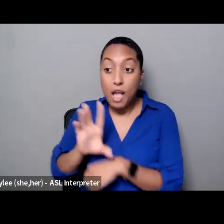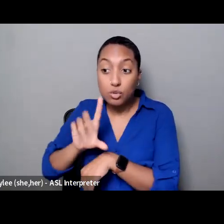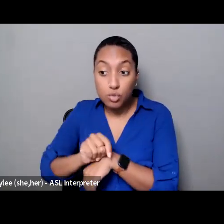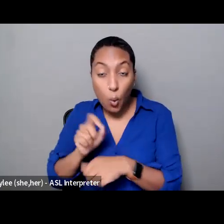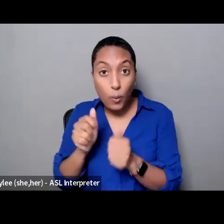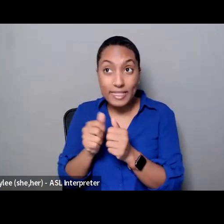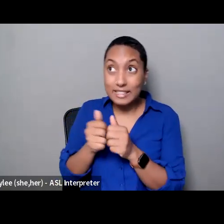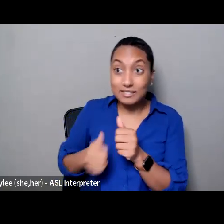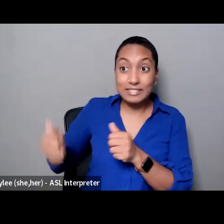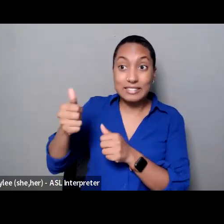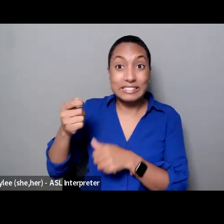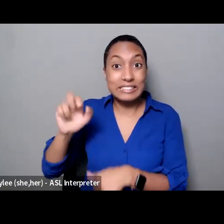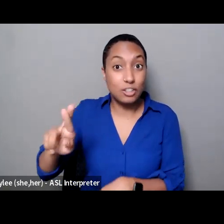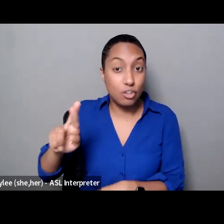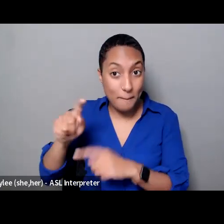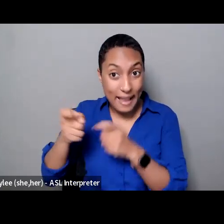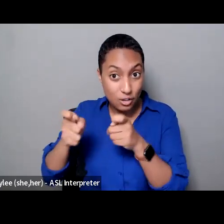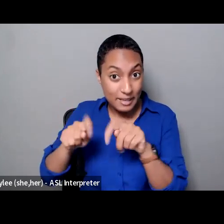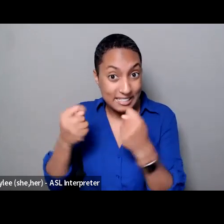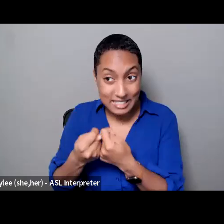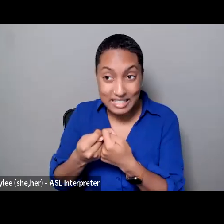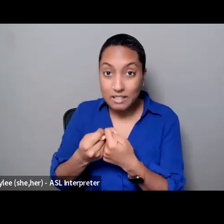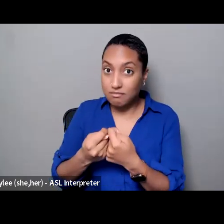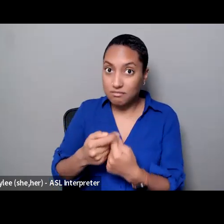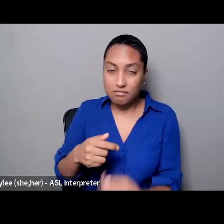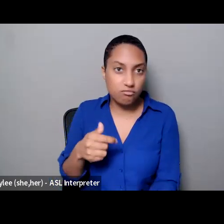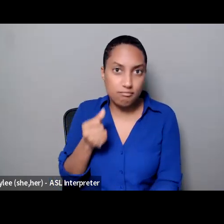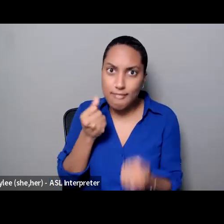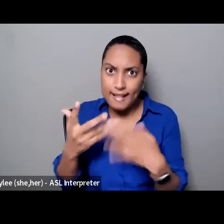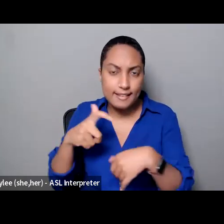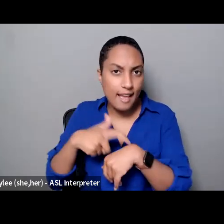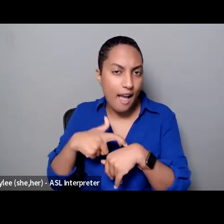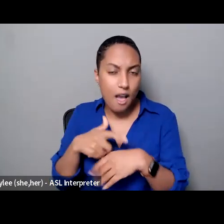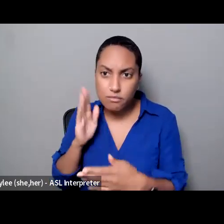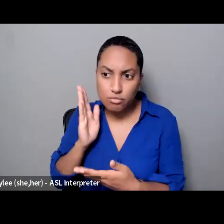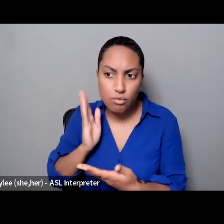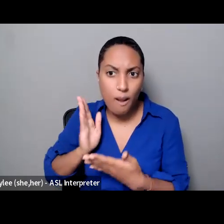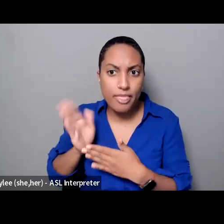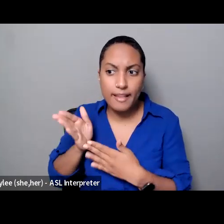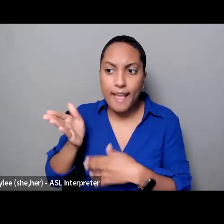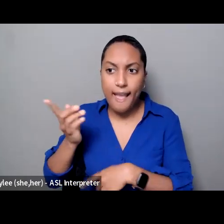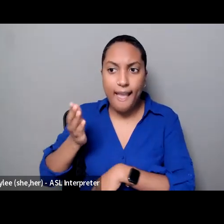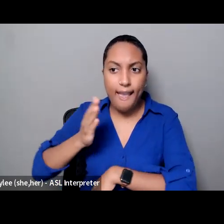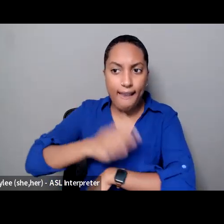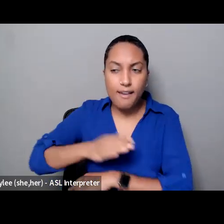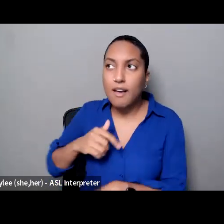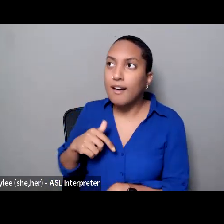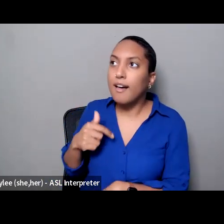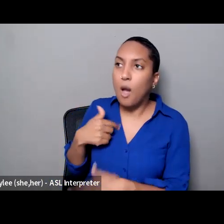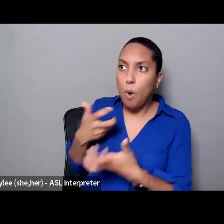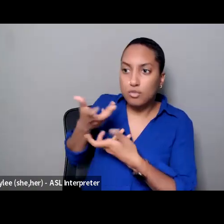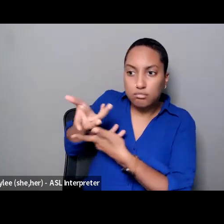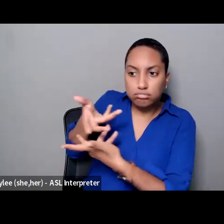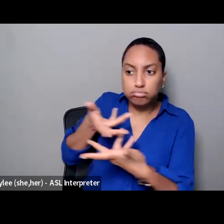5 times a day to make it a team effort. It's really taking that on as a mission of independent